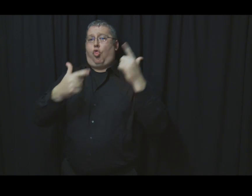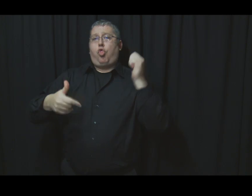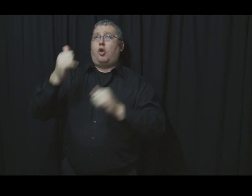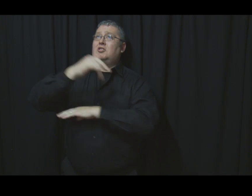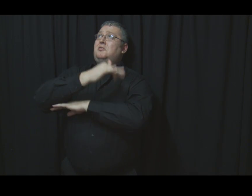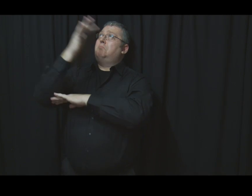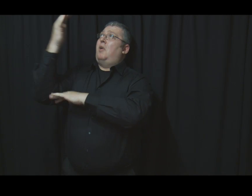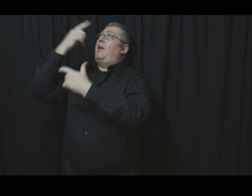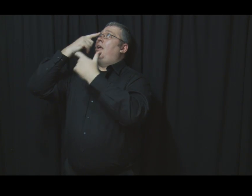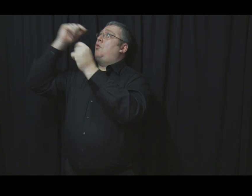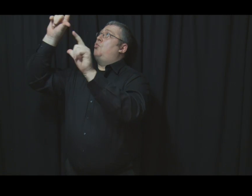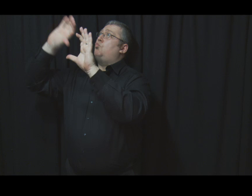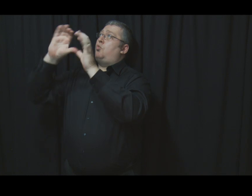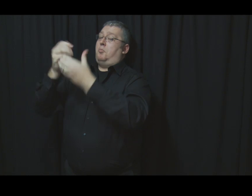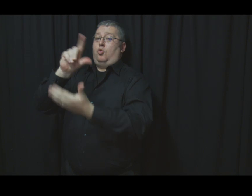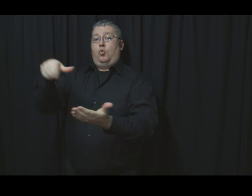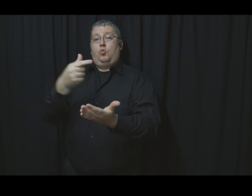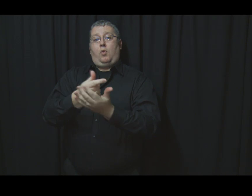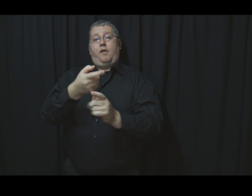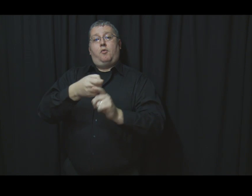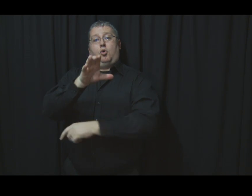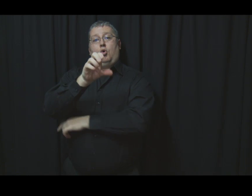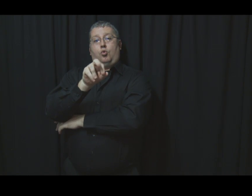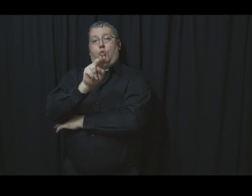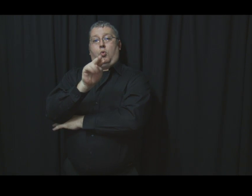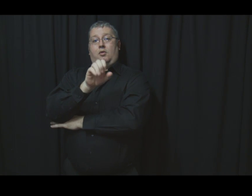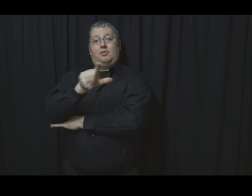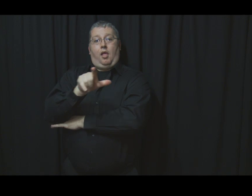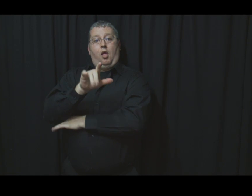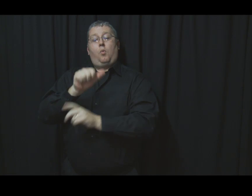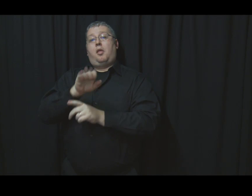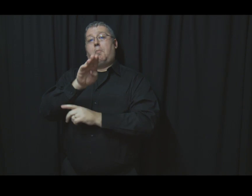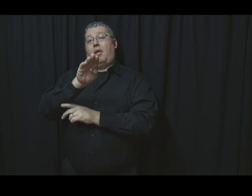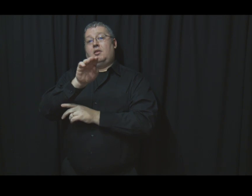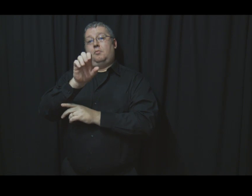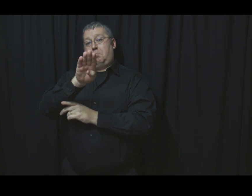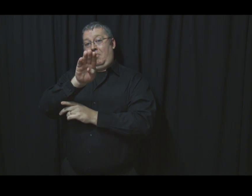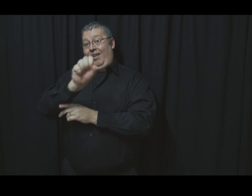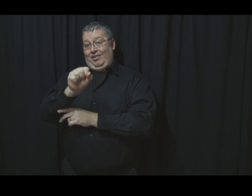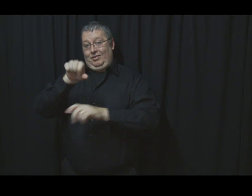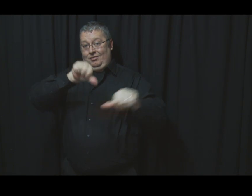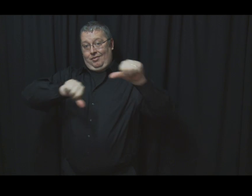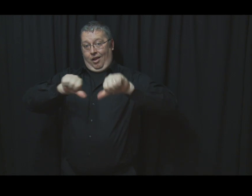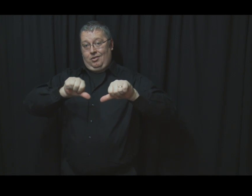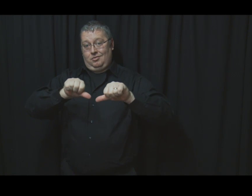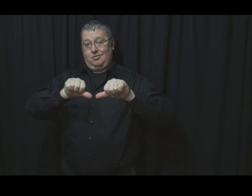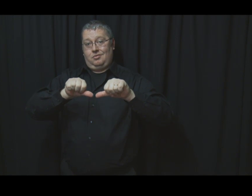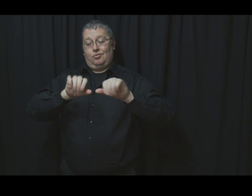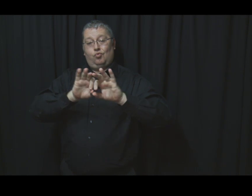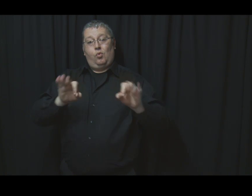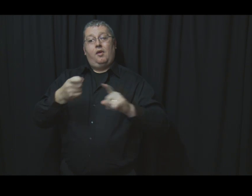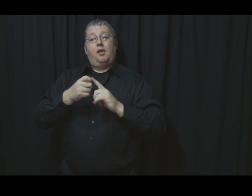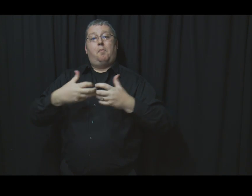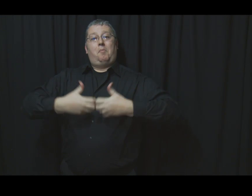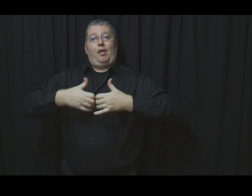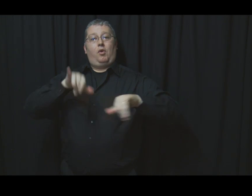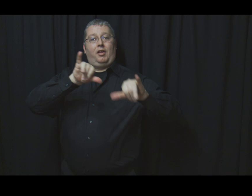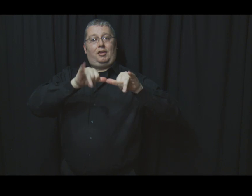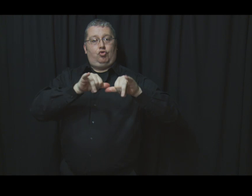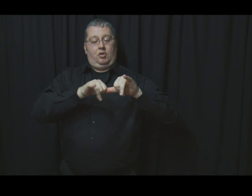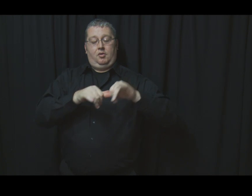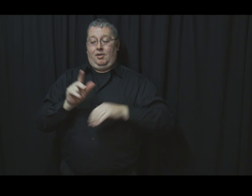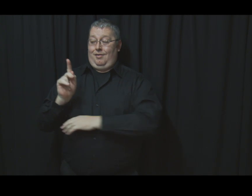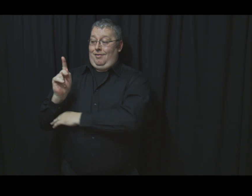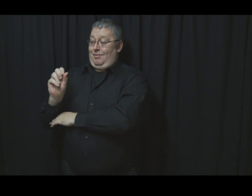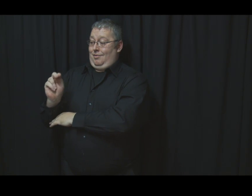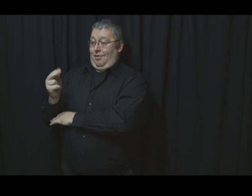of Cornell with a Bachelor's of Science degree in mechanical engineering. Mr. Ken Ham is the president and